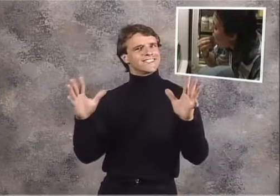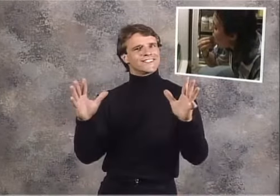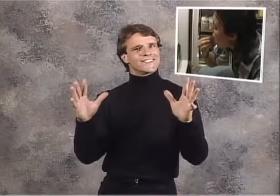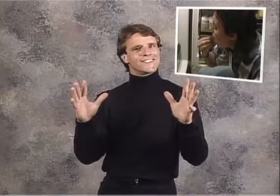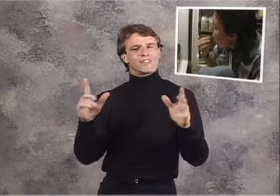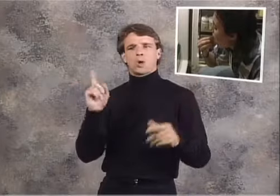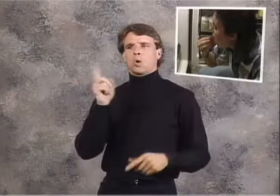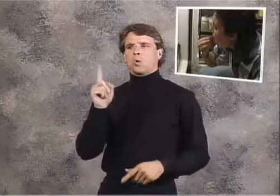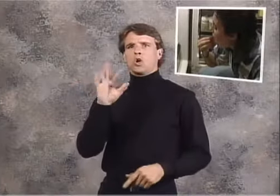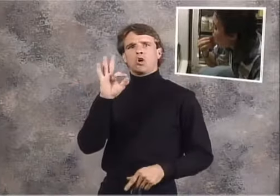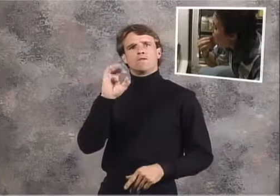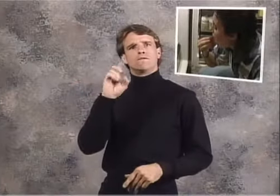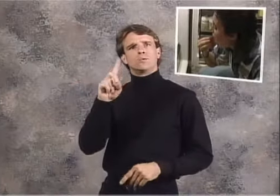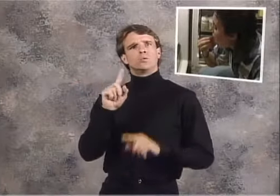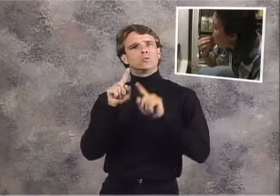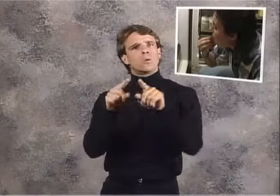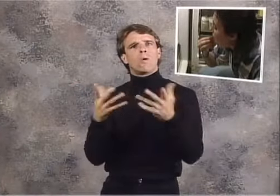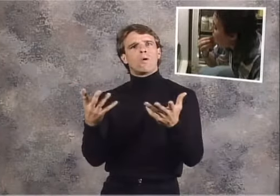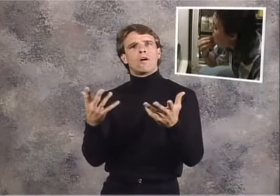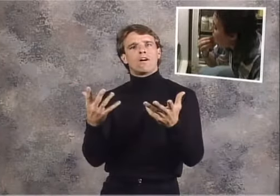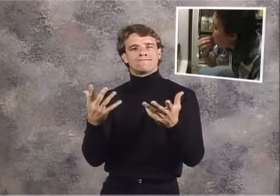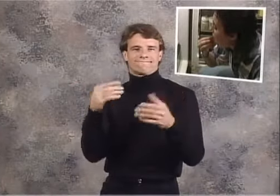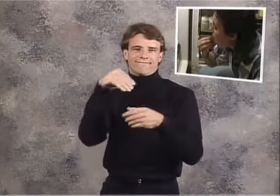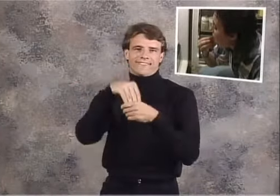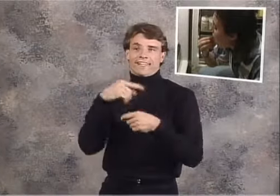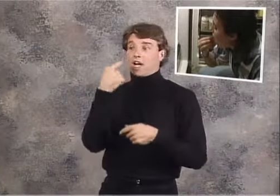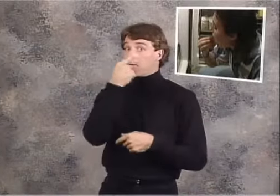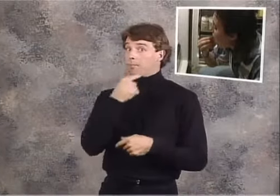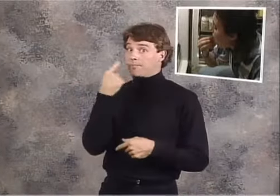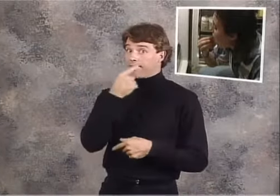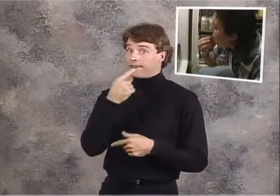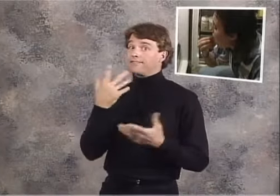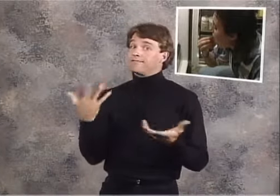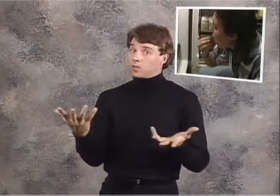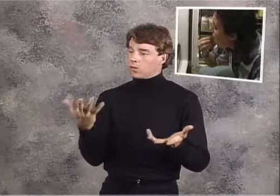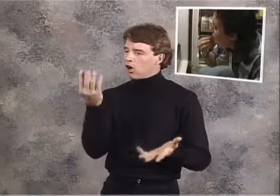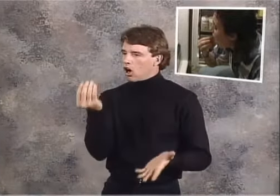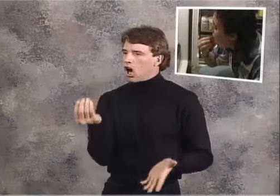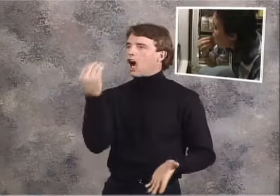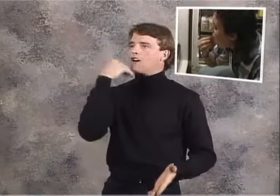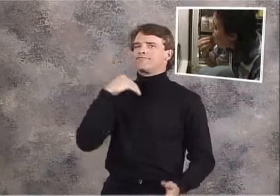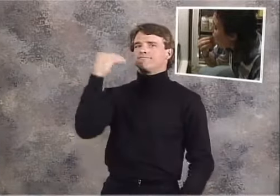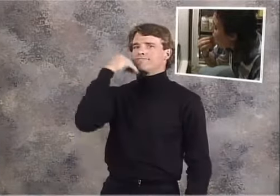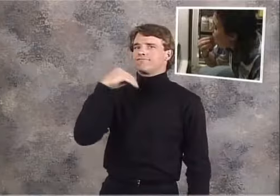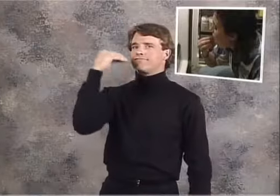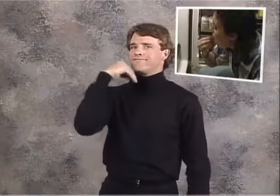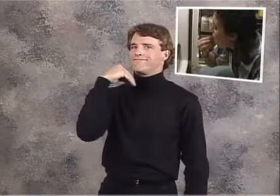Obviously. Where does the food go? Oh, in your mouth. Eat.